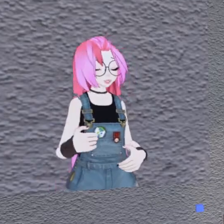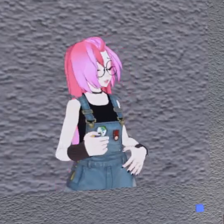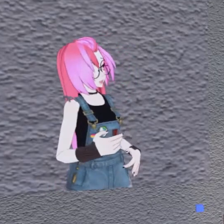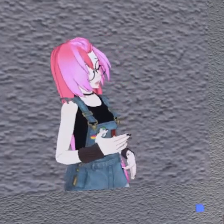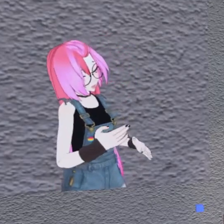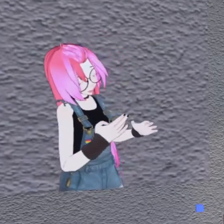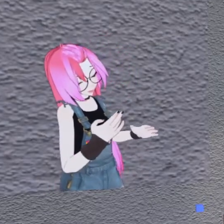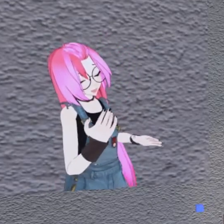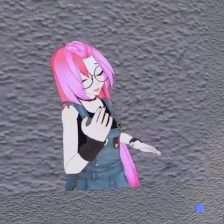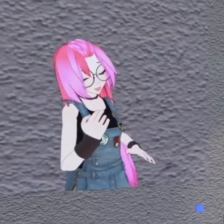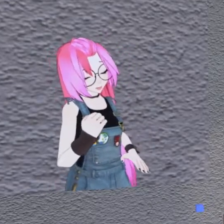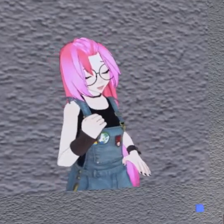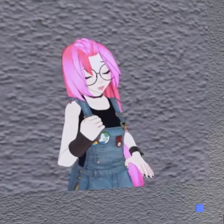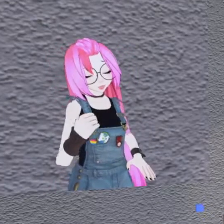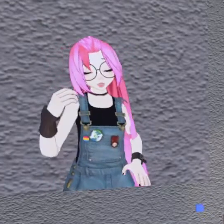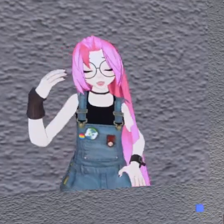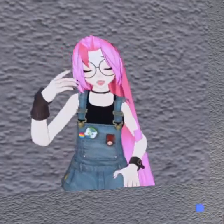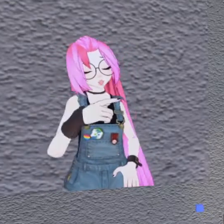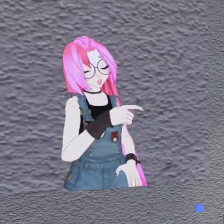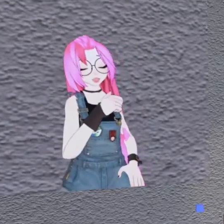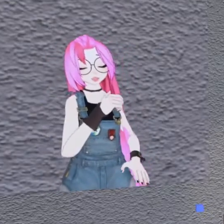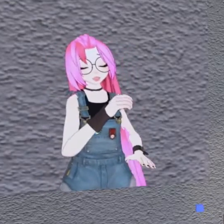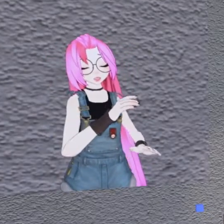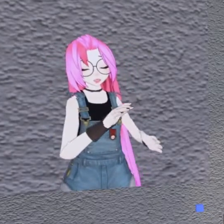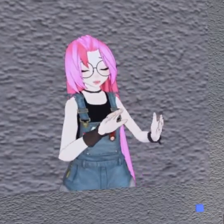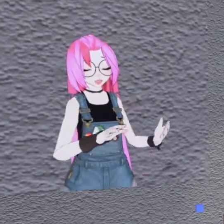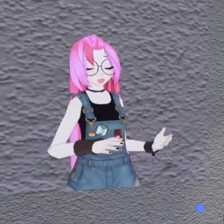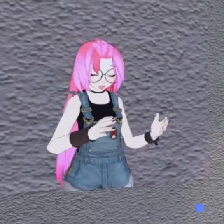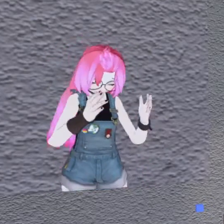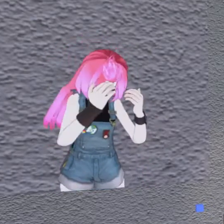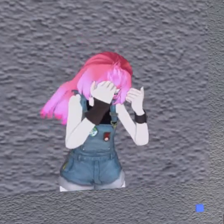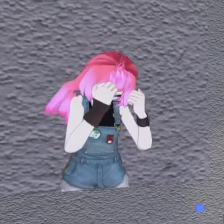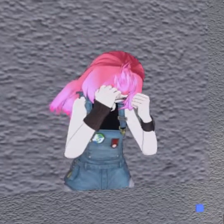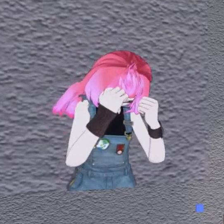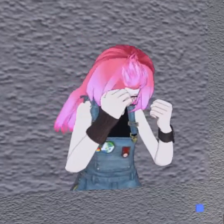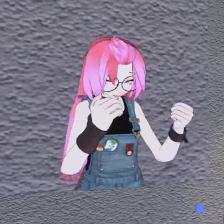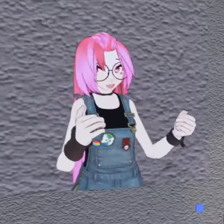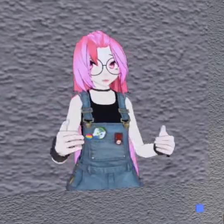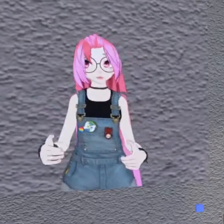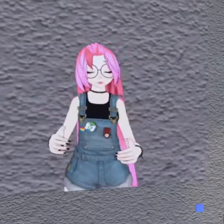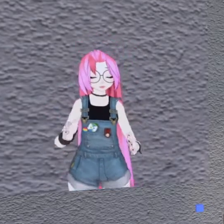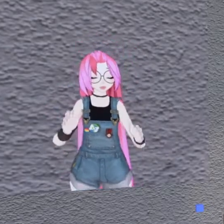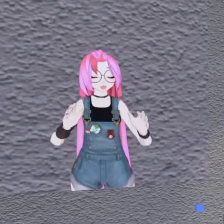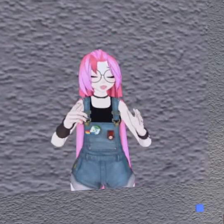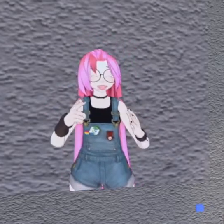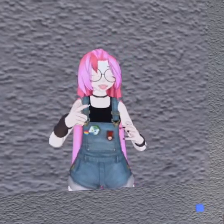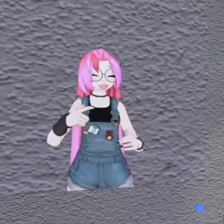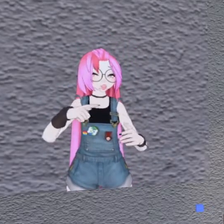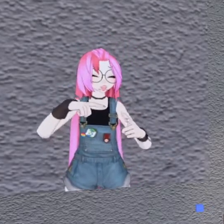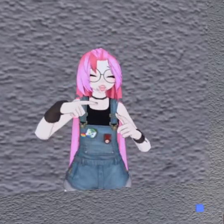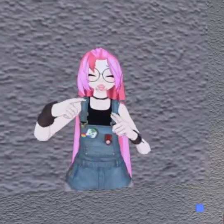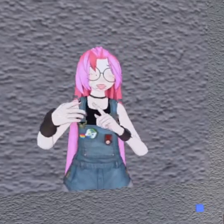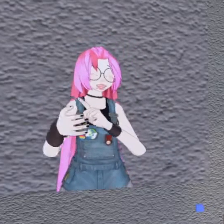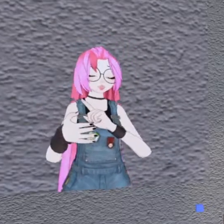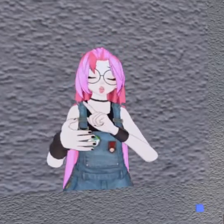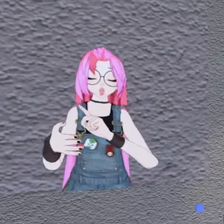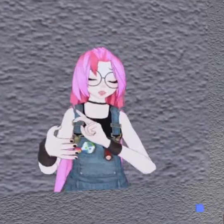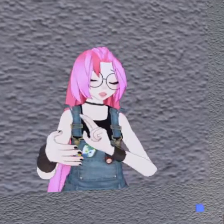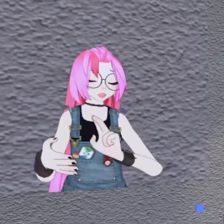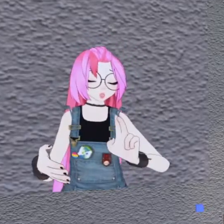like, you can experience it with knowing that she's not dead. I'm like, oh my god. And like, I spent that entire 2 weeks